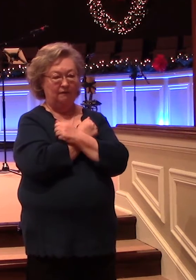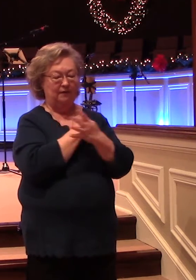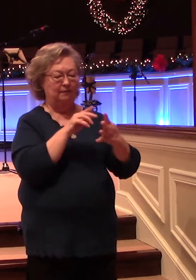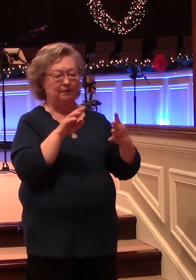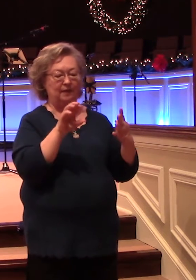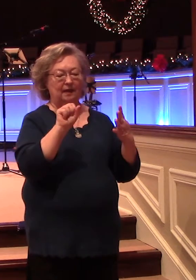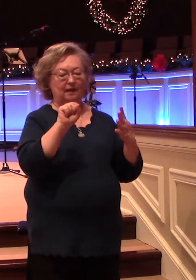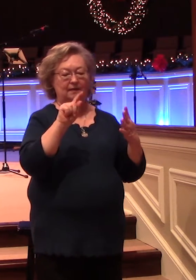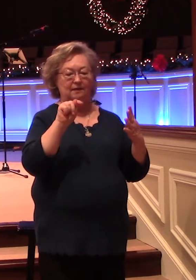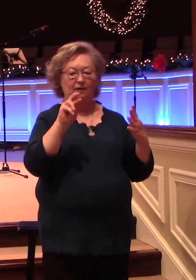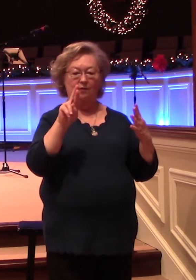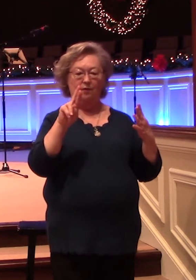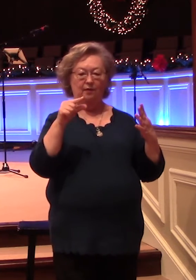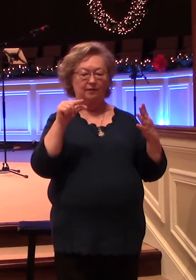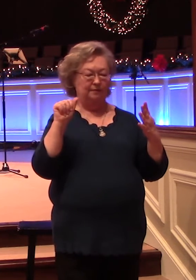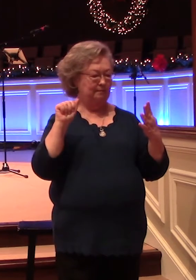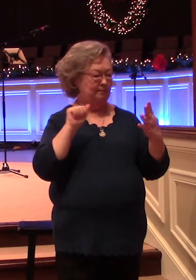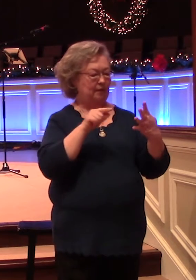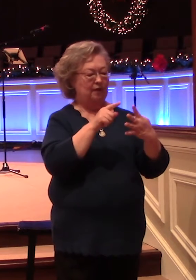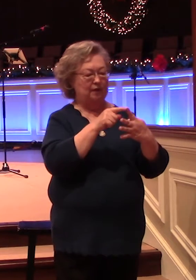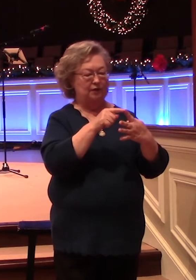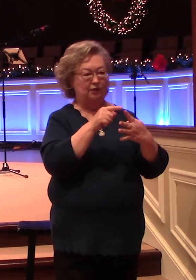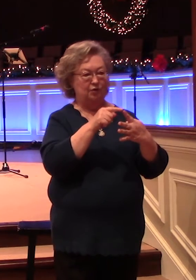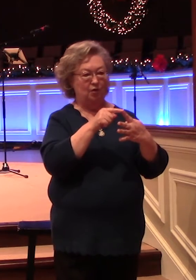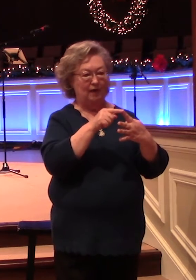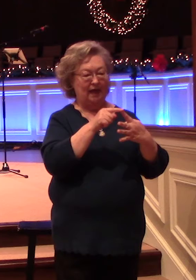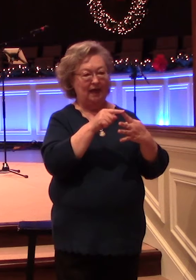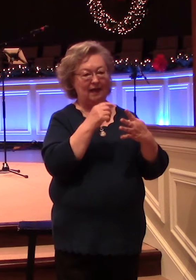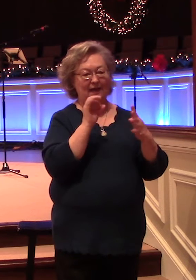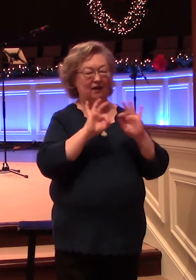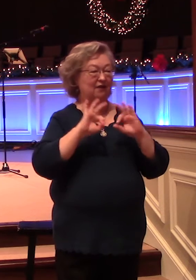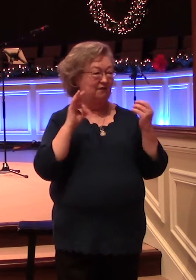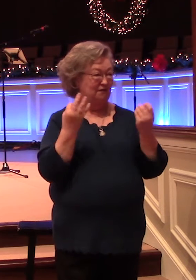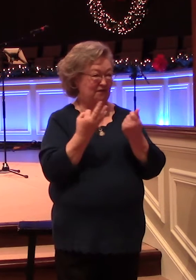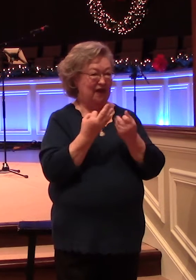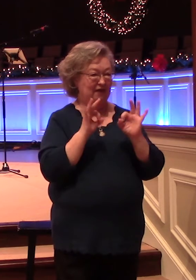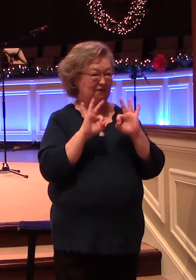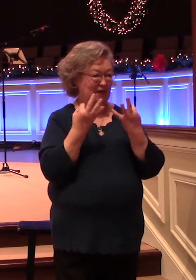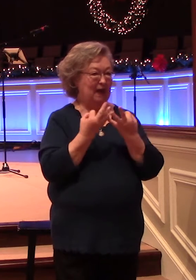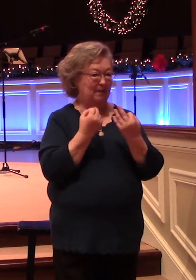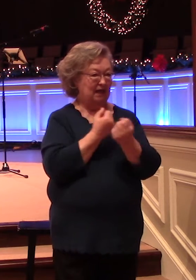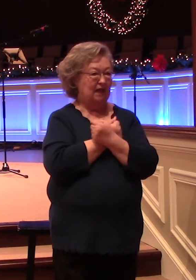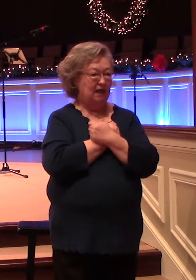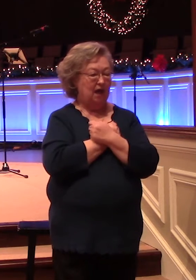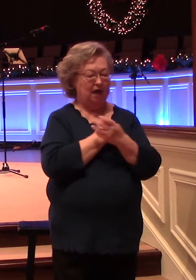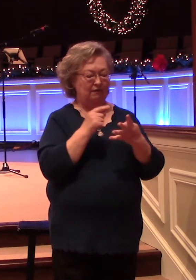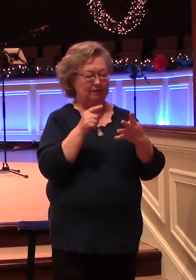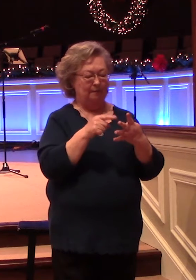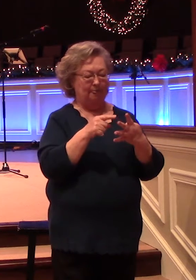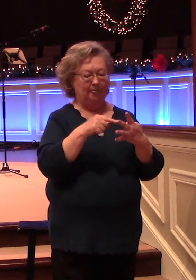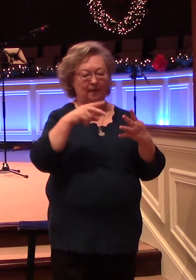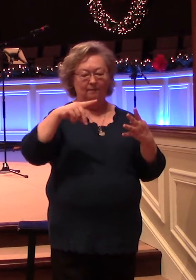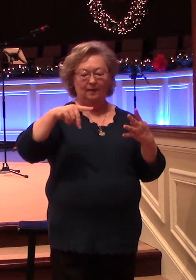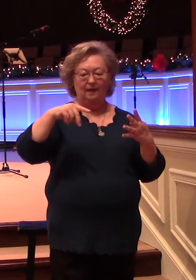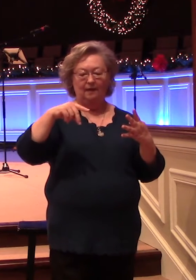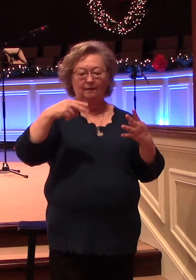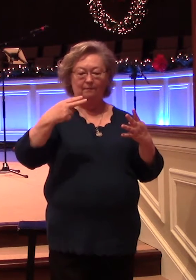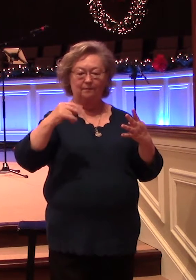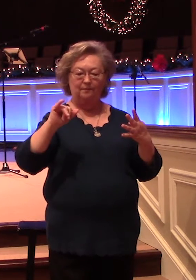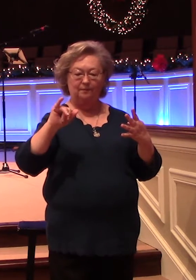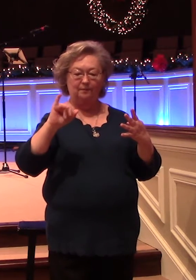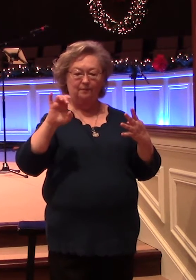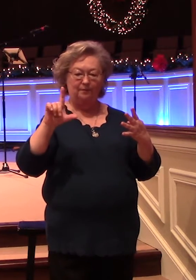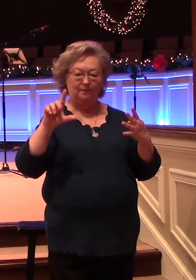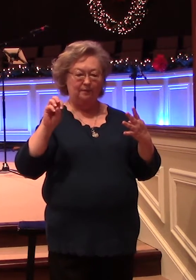There's phileo, which speaks of brotherly love, the love of the people that we... Storge speaks of the love of the people we don't get to